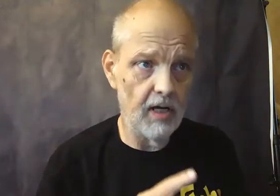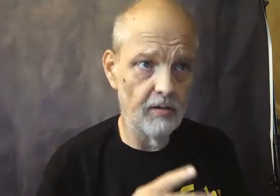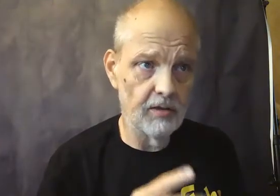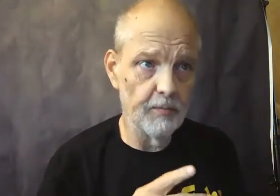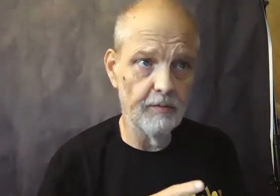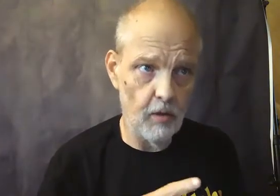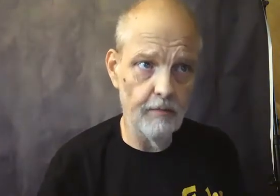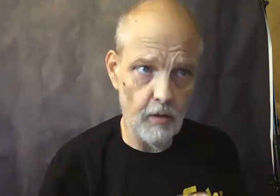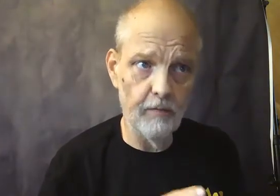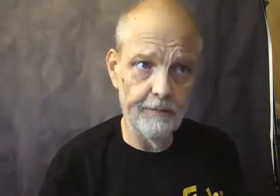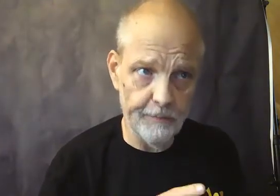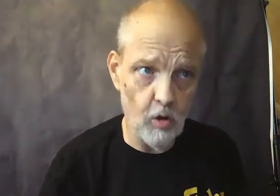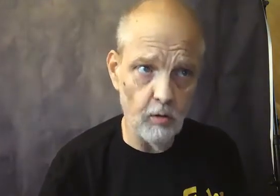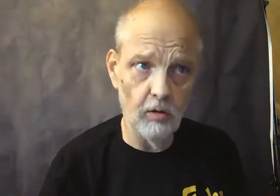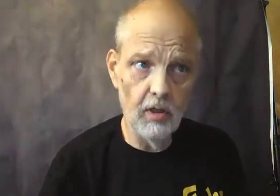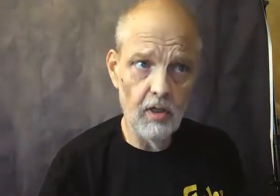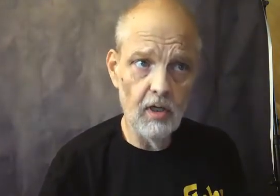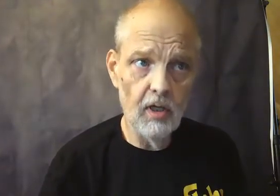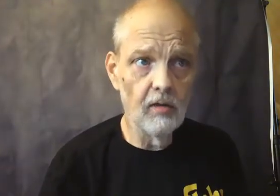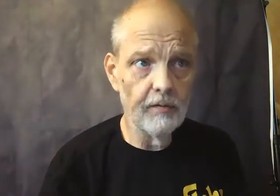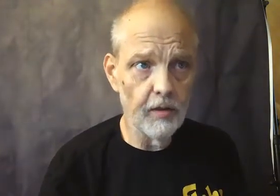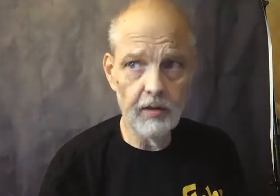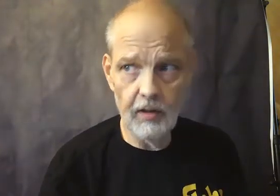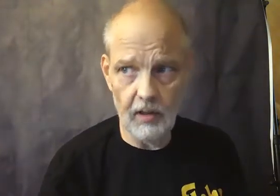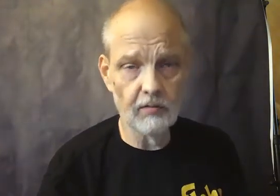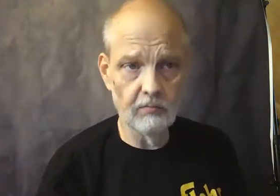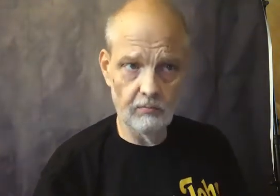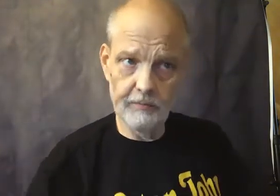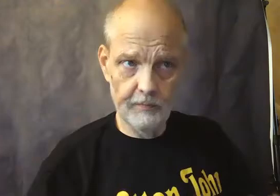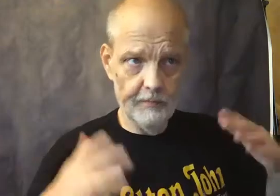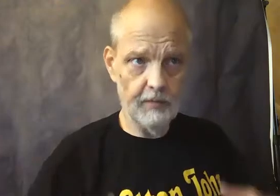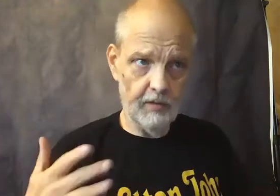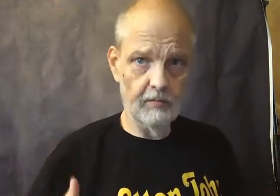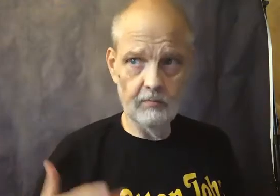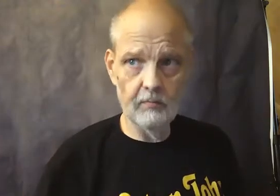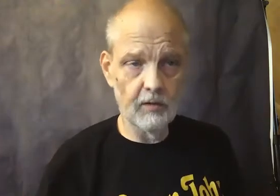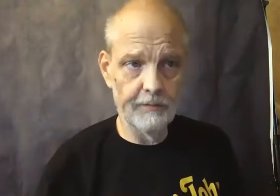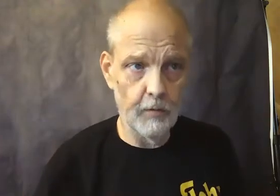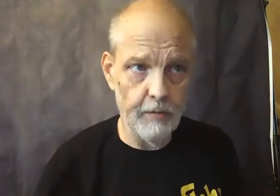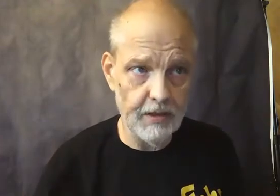signing something very, very formal, very like for the president,